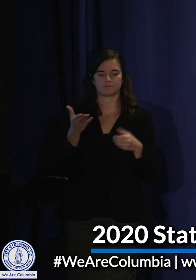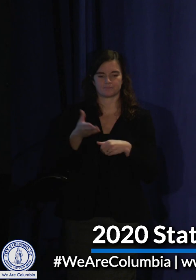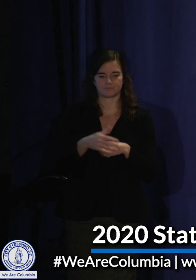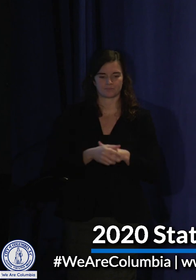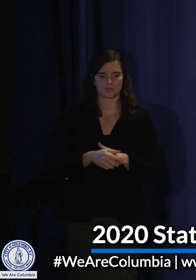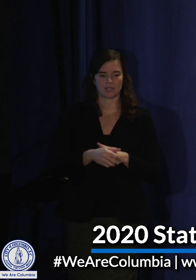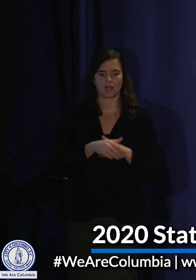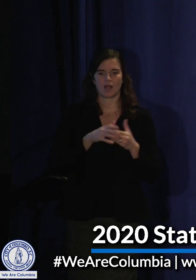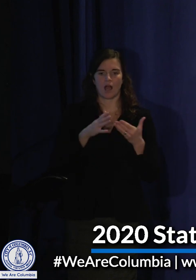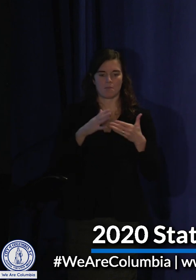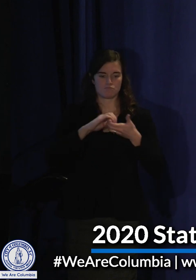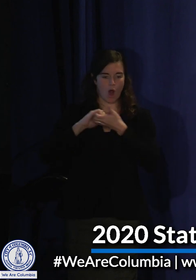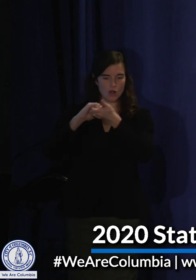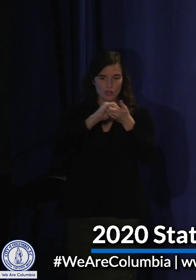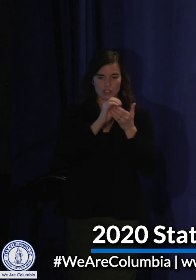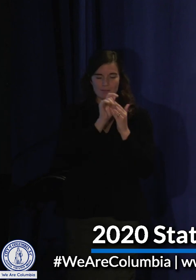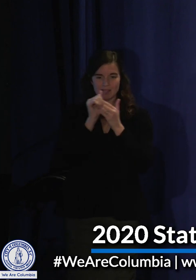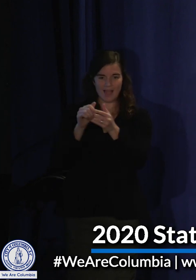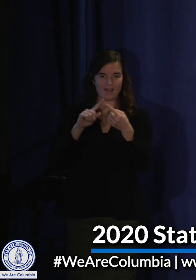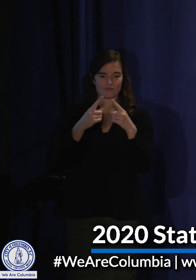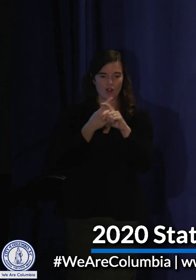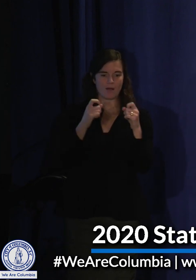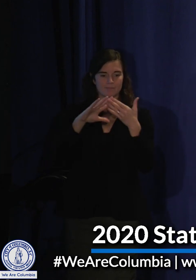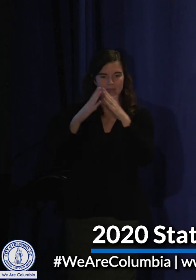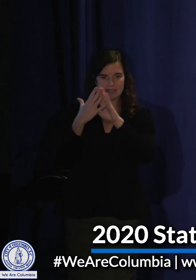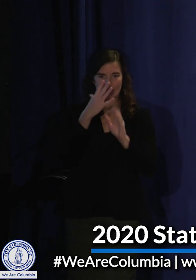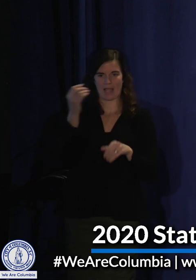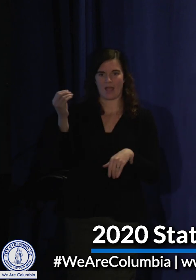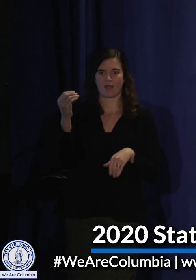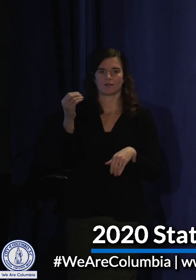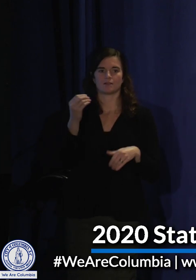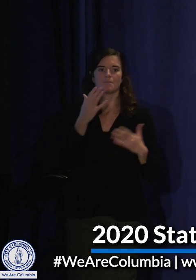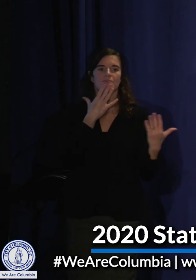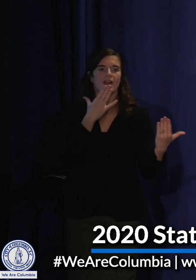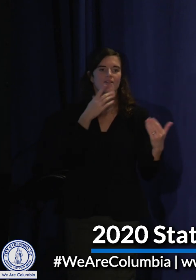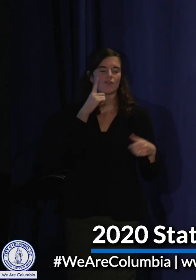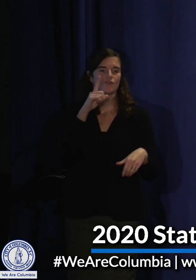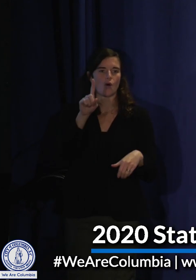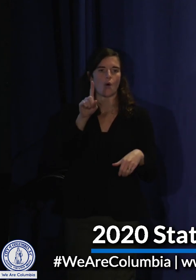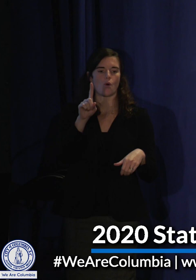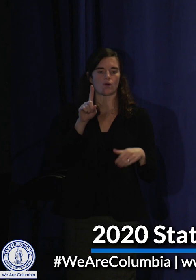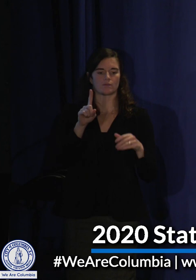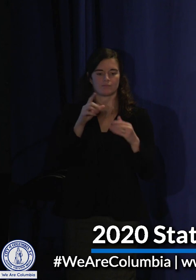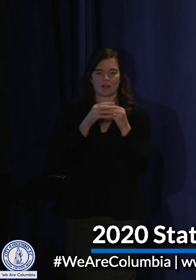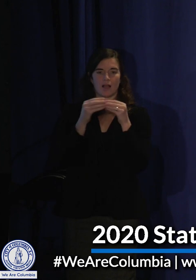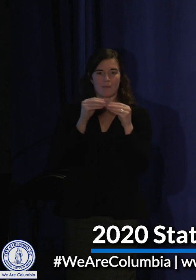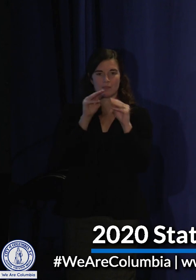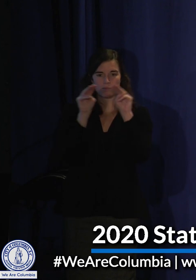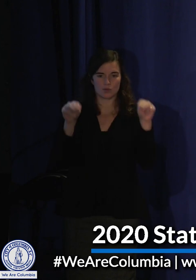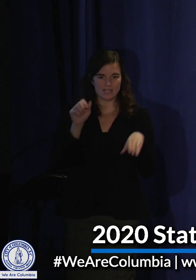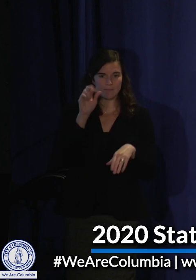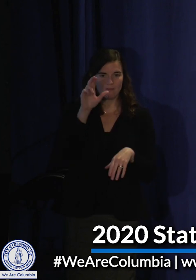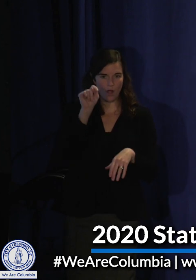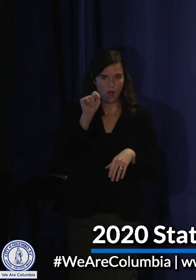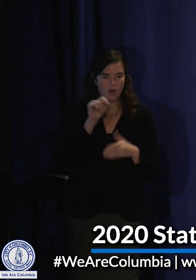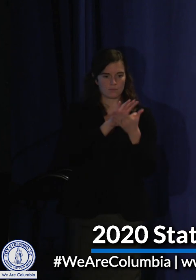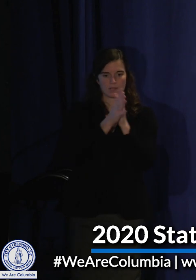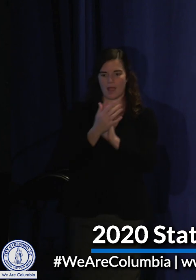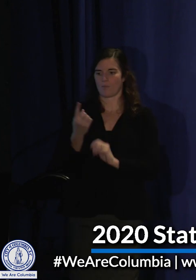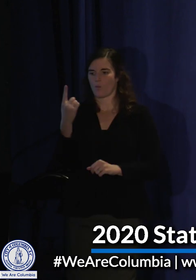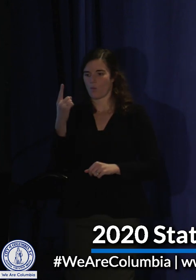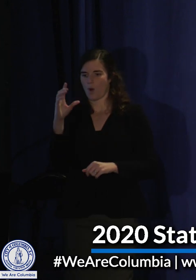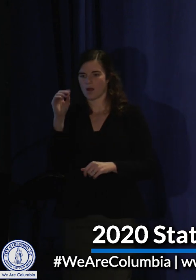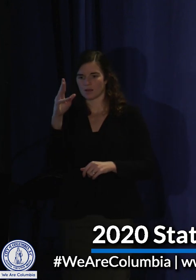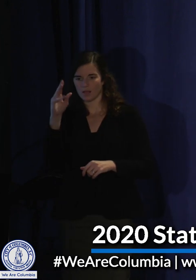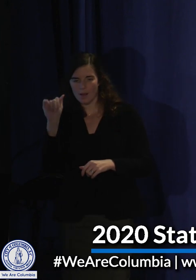business community. Thankful to the City Center Partnership, to the Columbia Museum of Art, to One Columbia, Soda City,